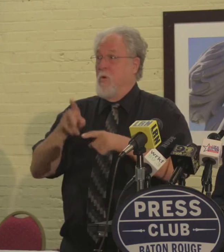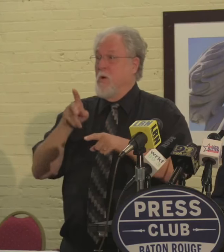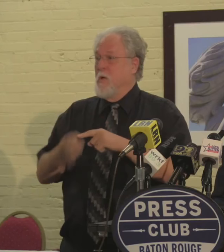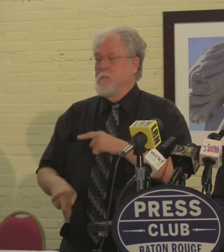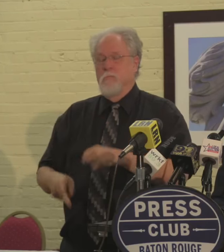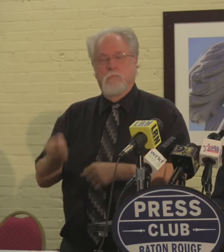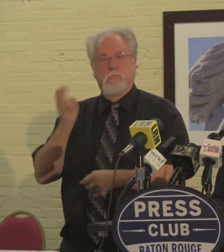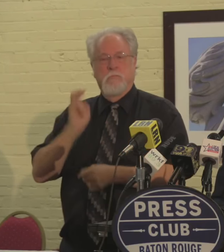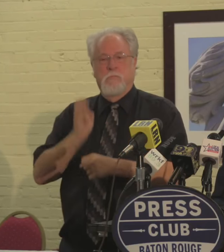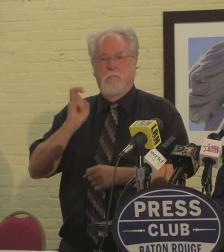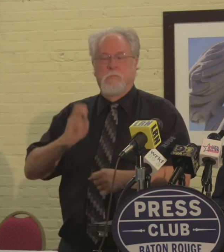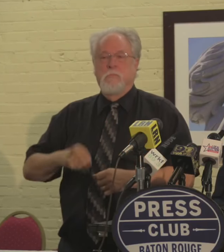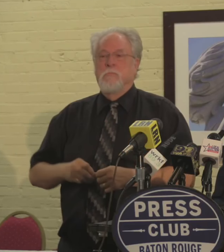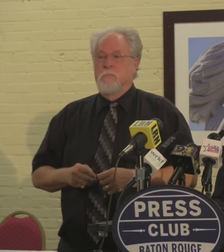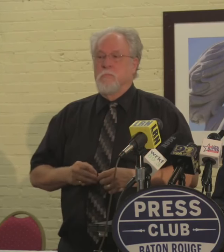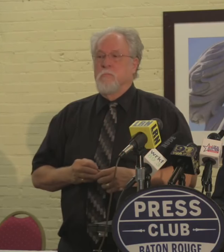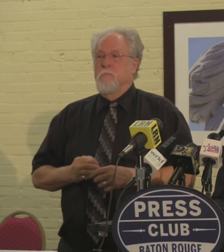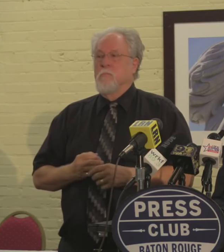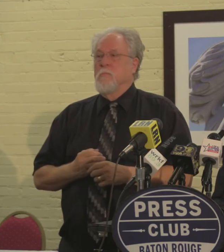so difficult to make.